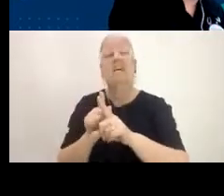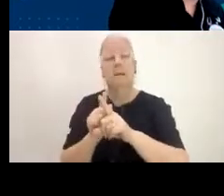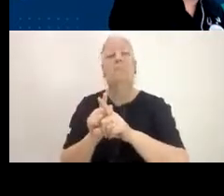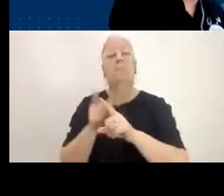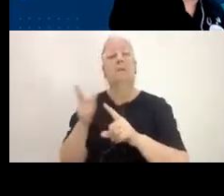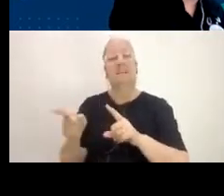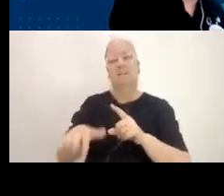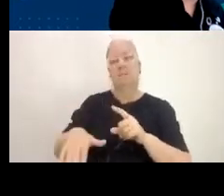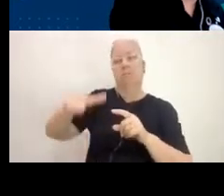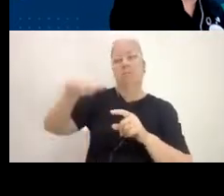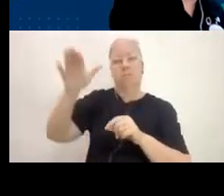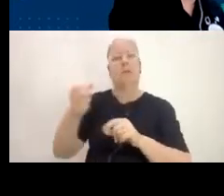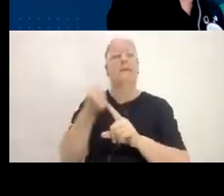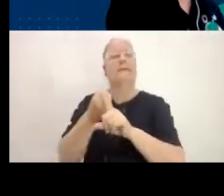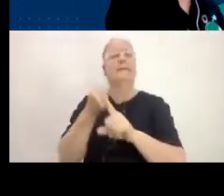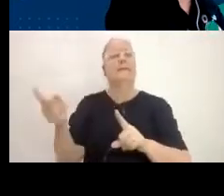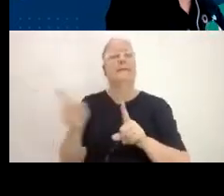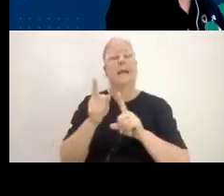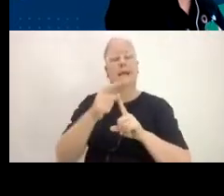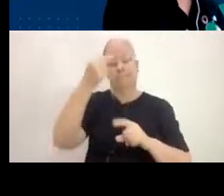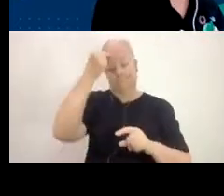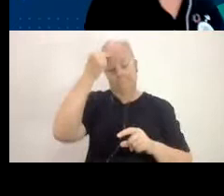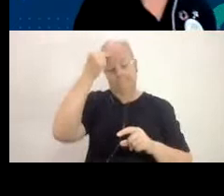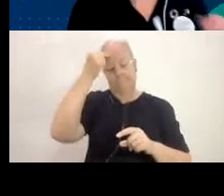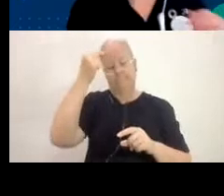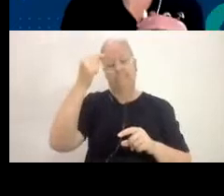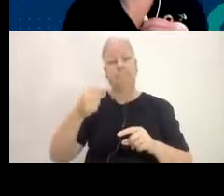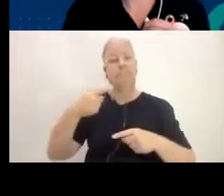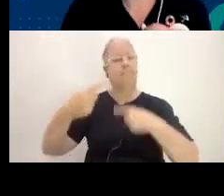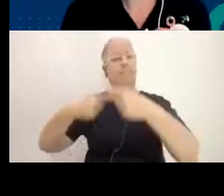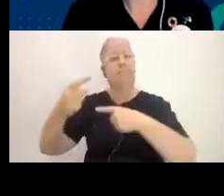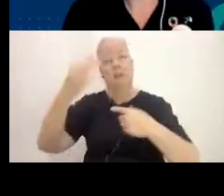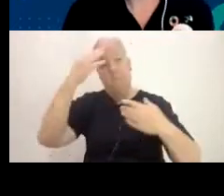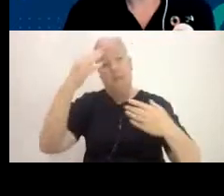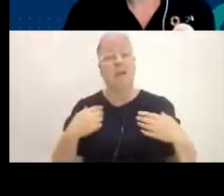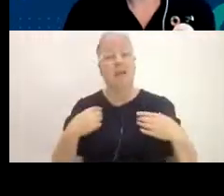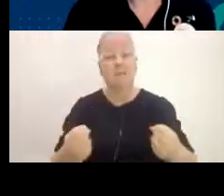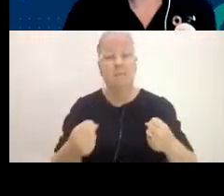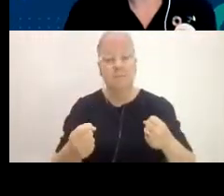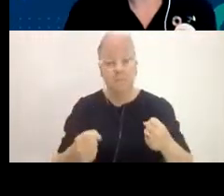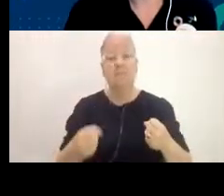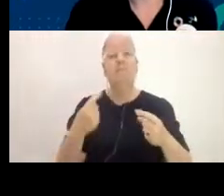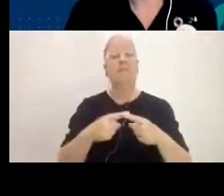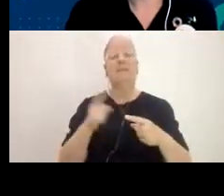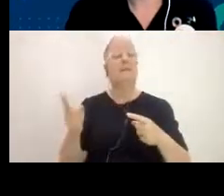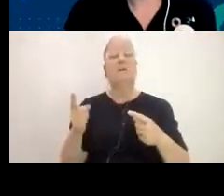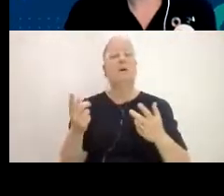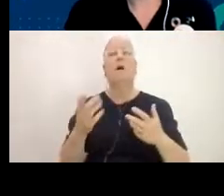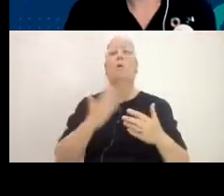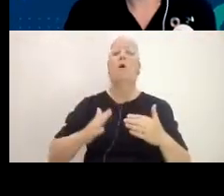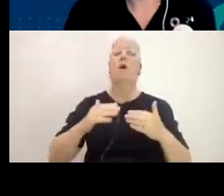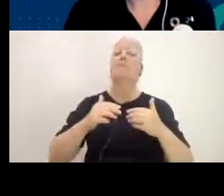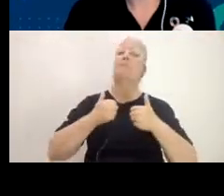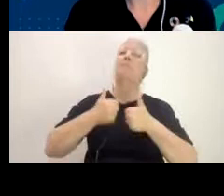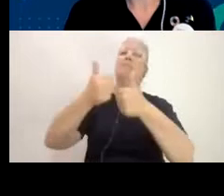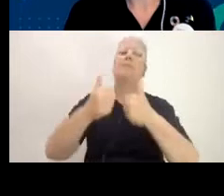also poses challenges for women to lead a stable life and hold on to regular employment. Mental